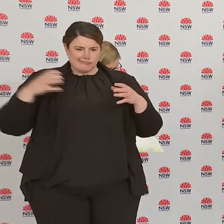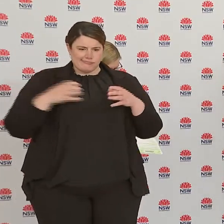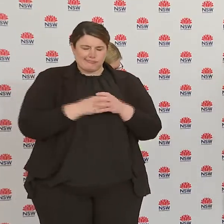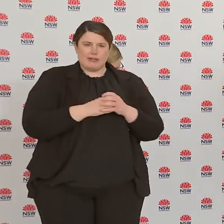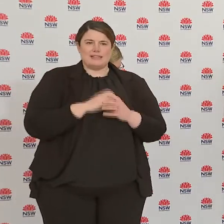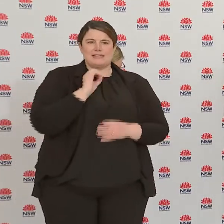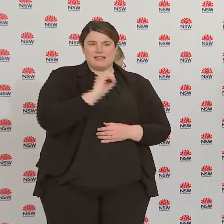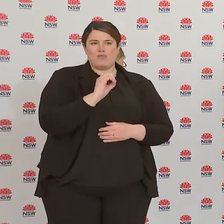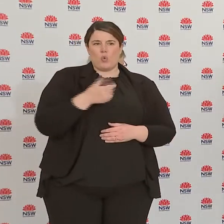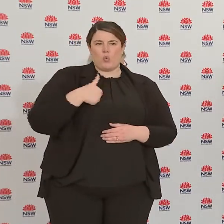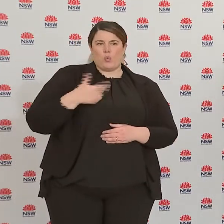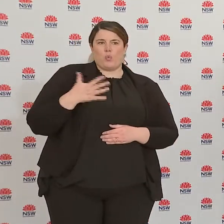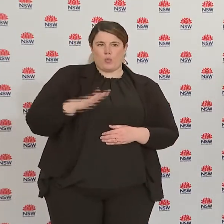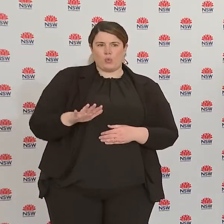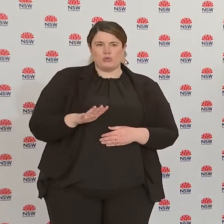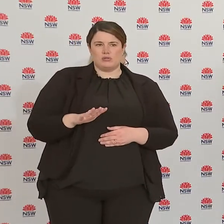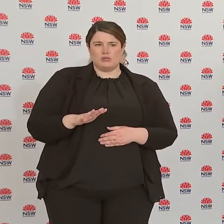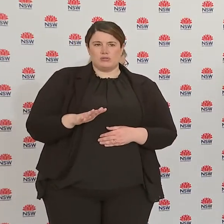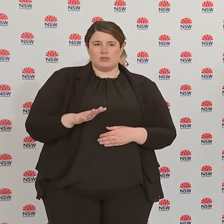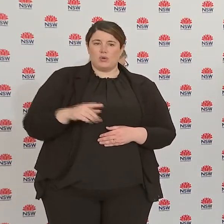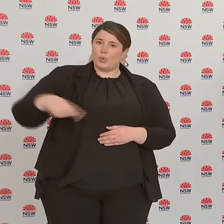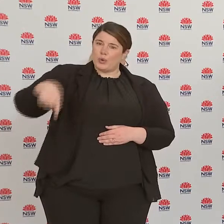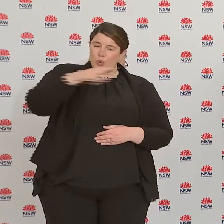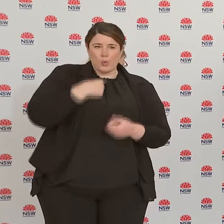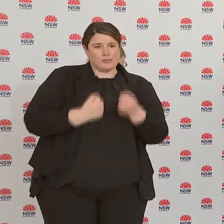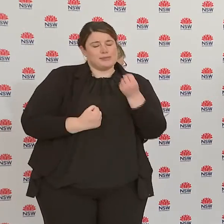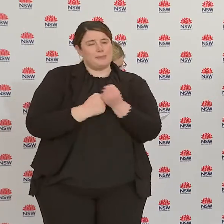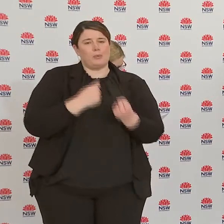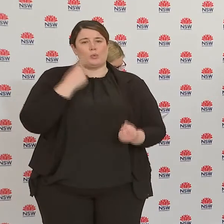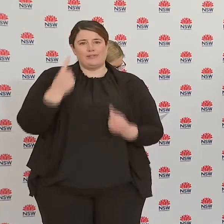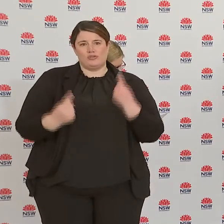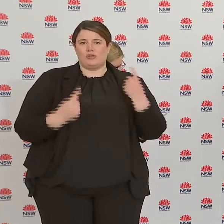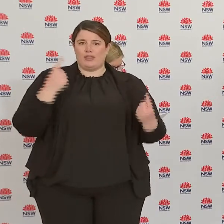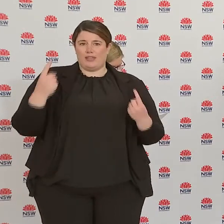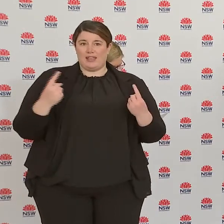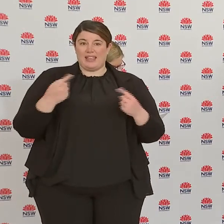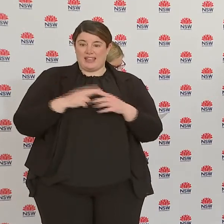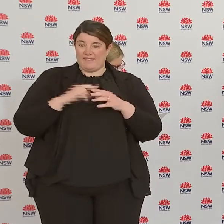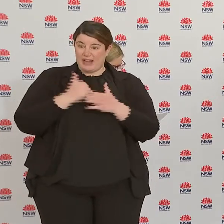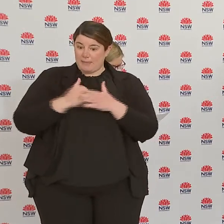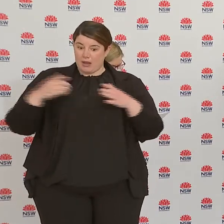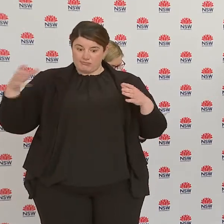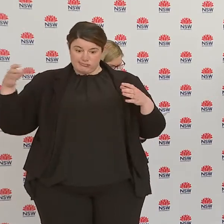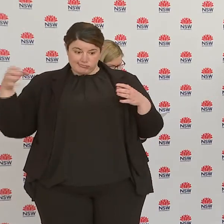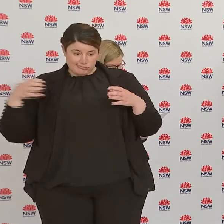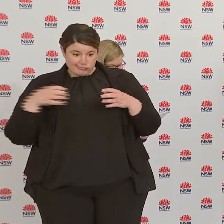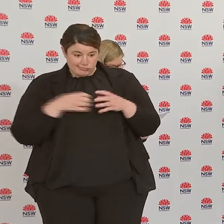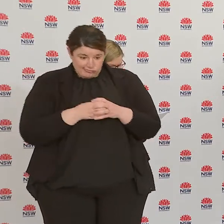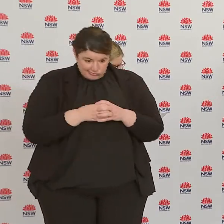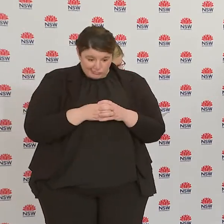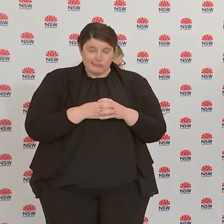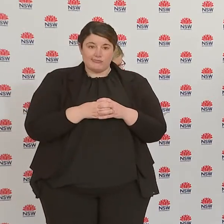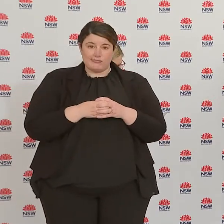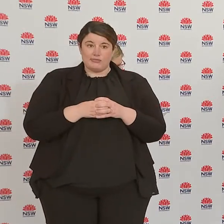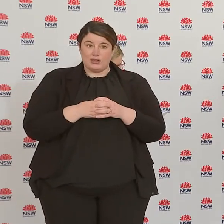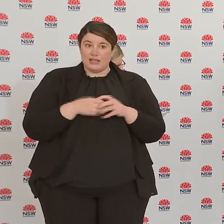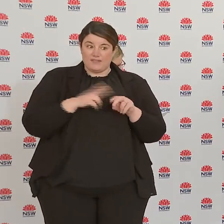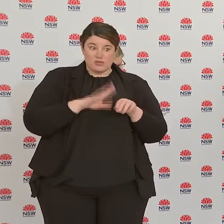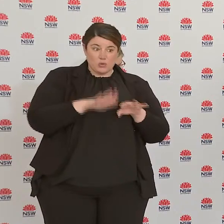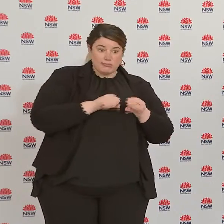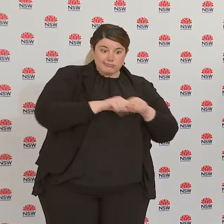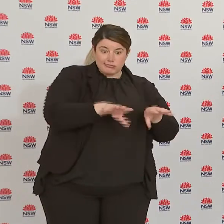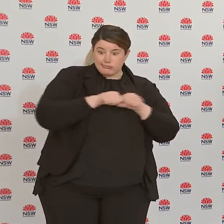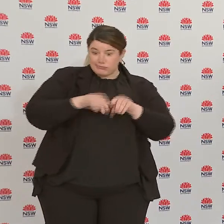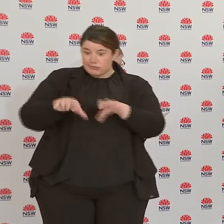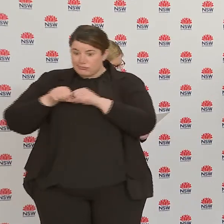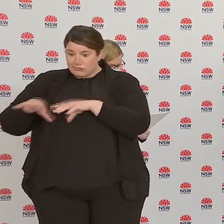sentiment. We are all in this together, and if we reduce the cases and we reduce the virus circulating in particular communities, it